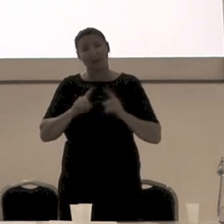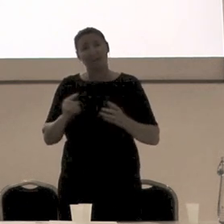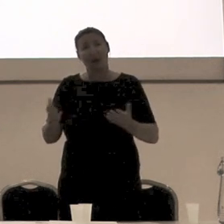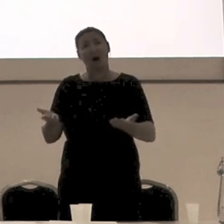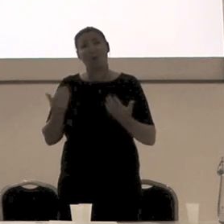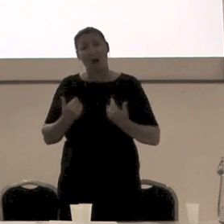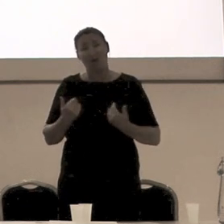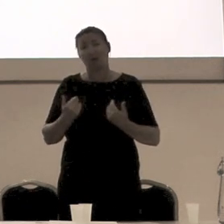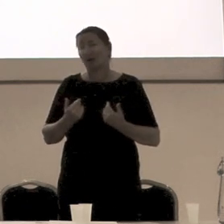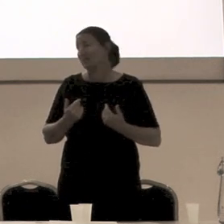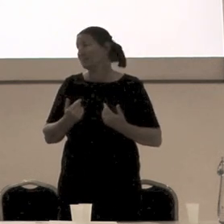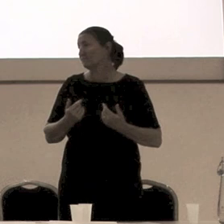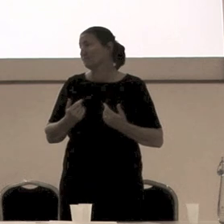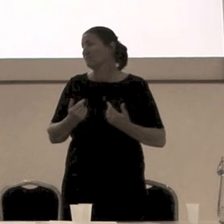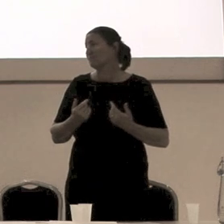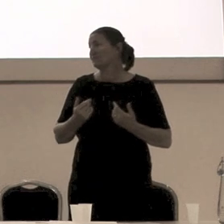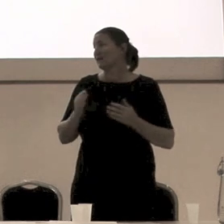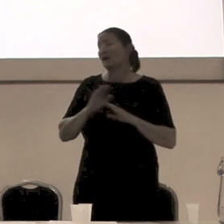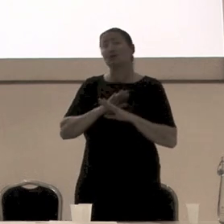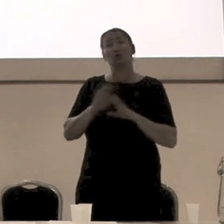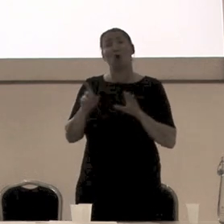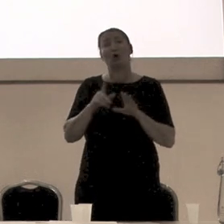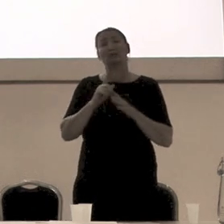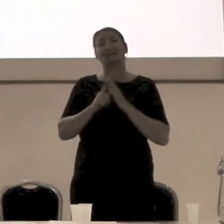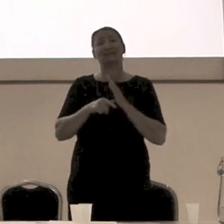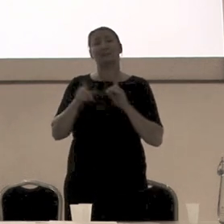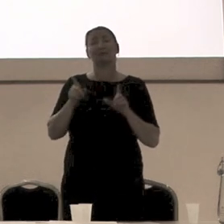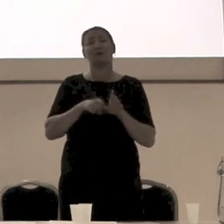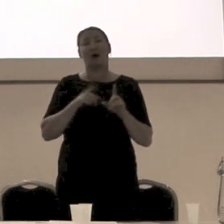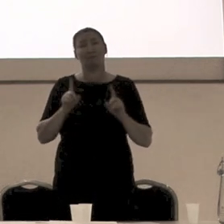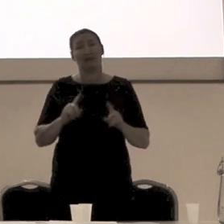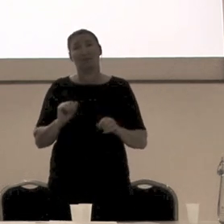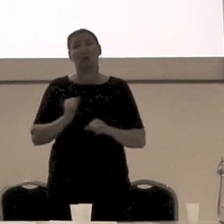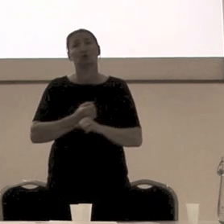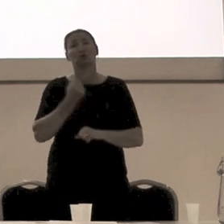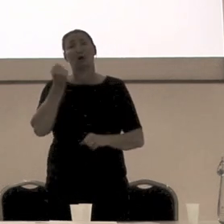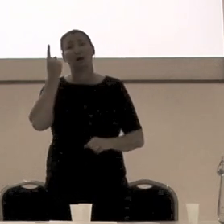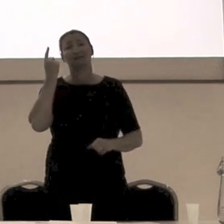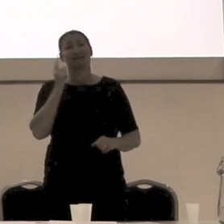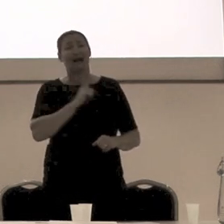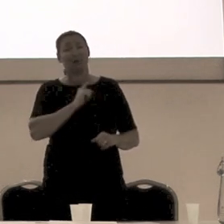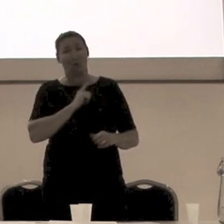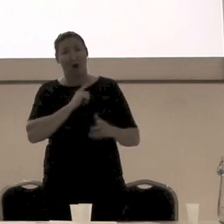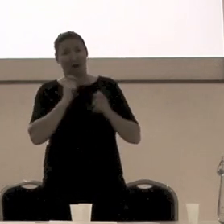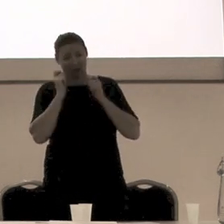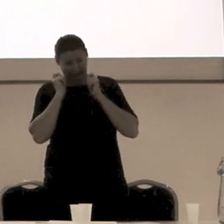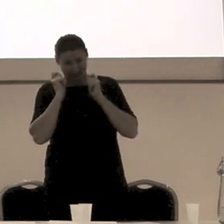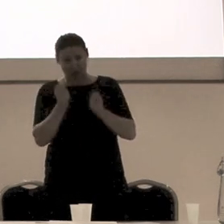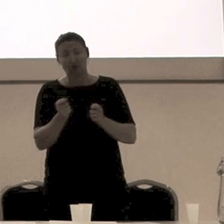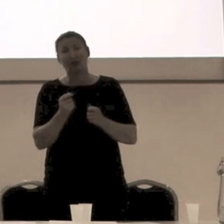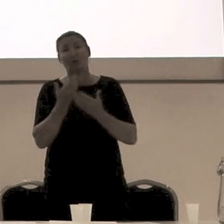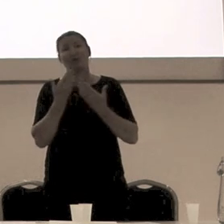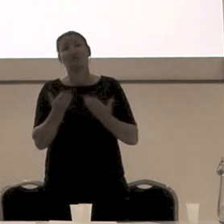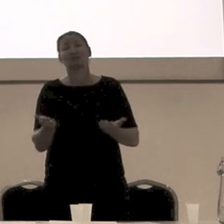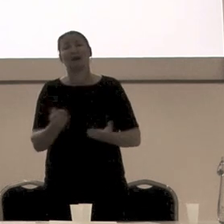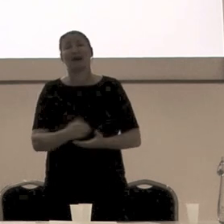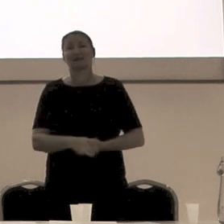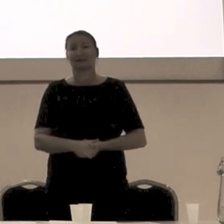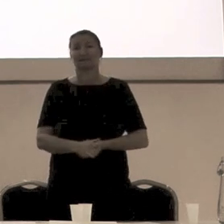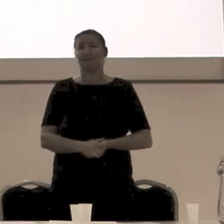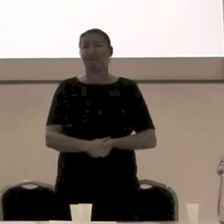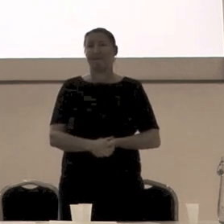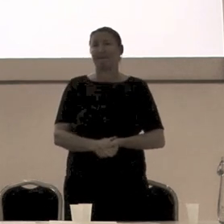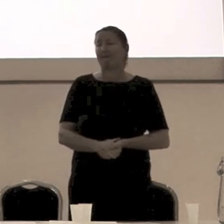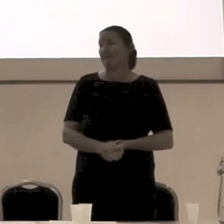where they are and all non-disabled young people understand why they should treat them with respect. So we need